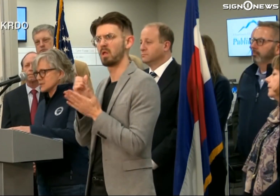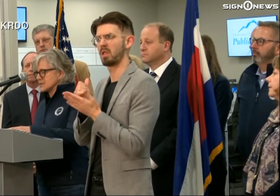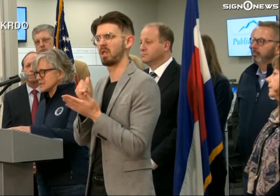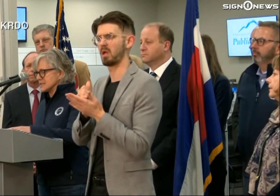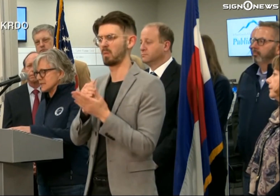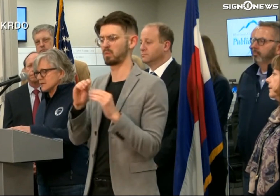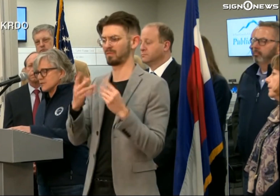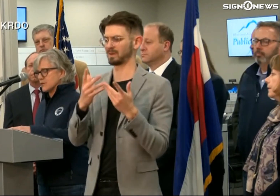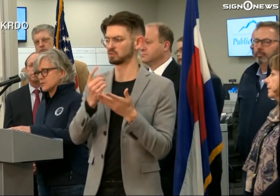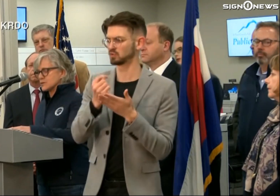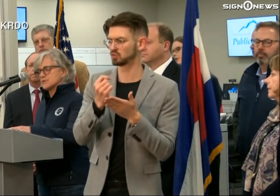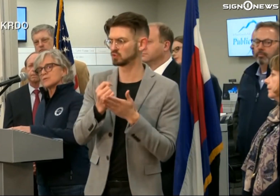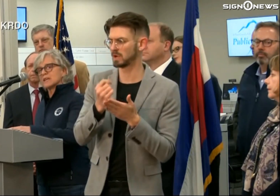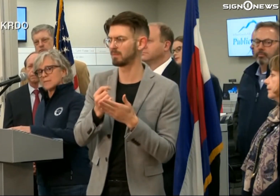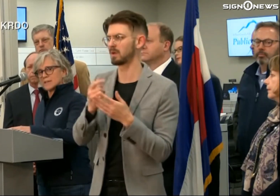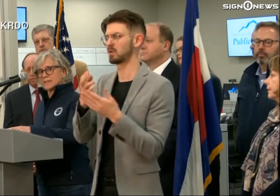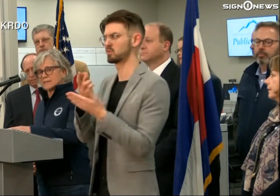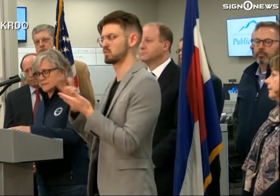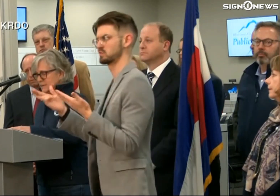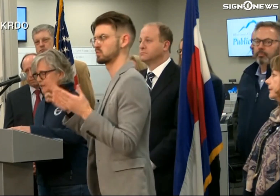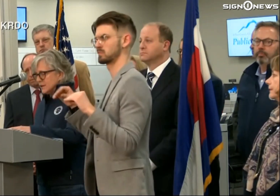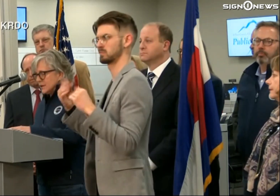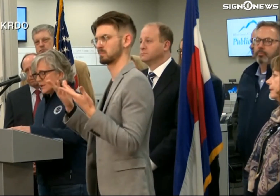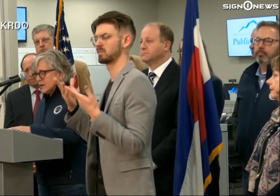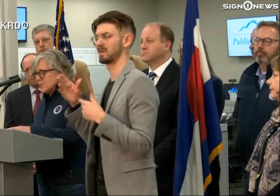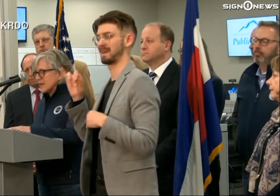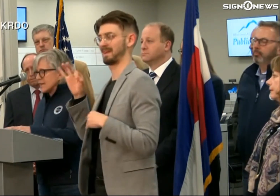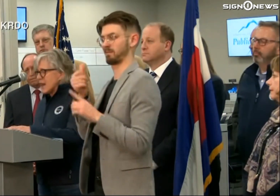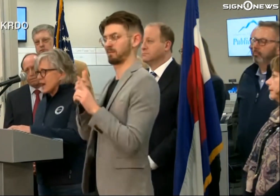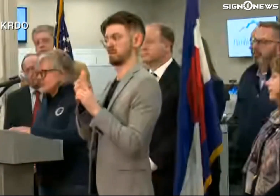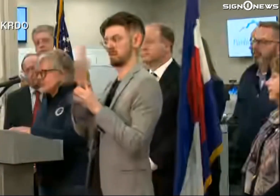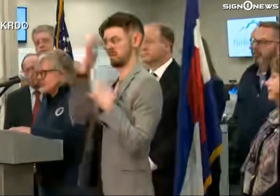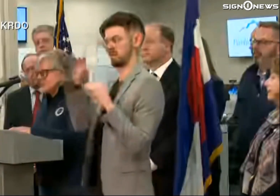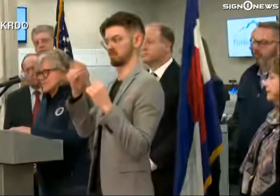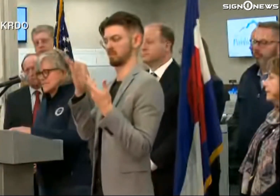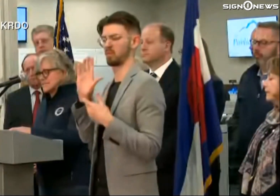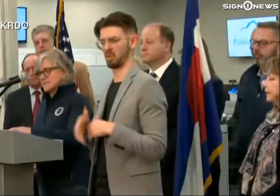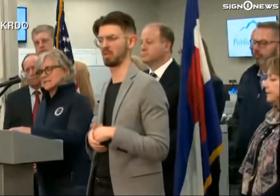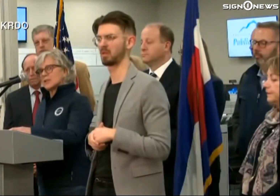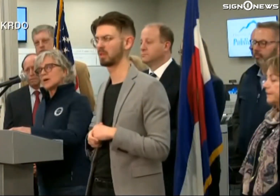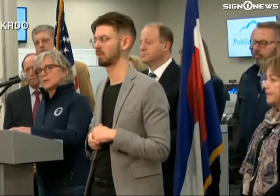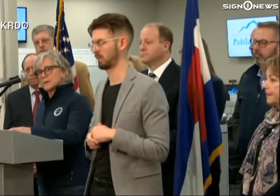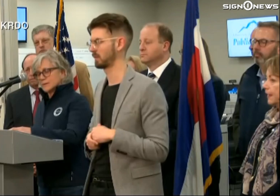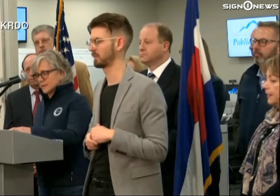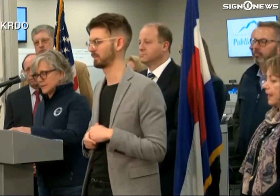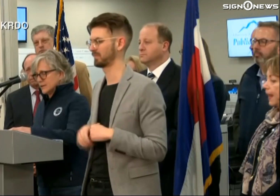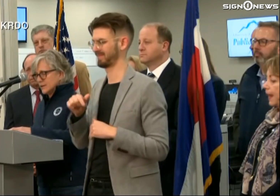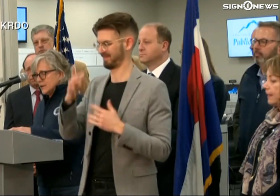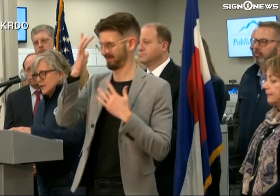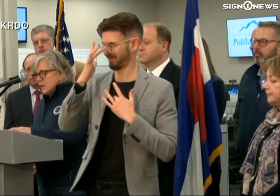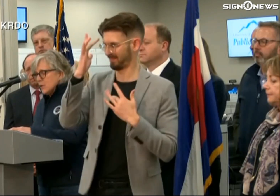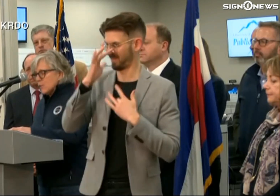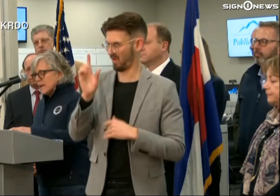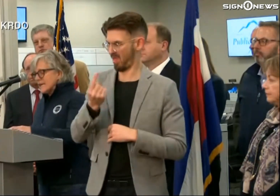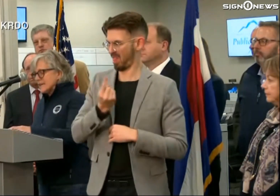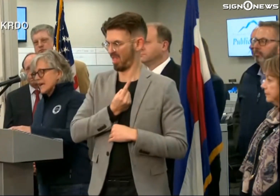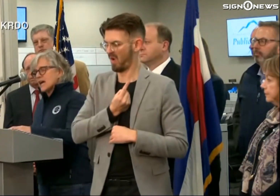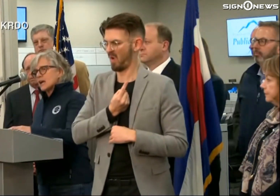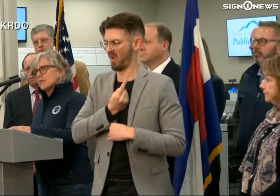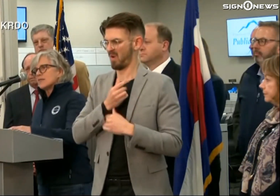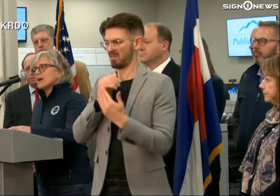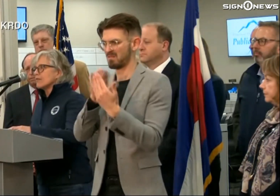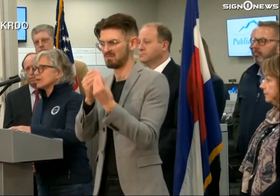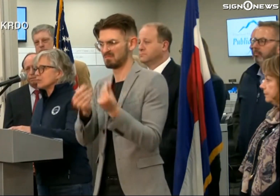and resources needed for those who do become ill. We cannot combat this disease alone. We